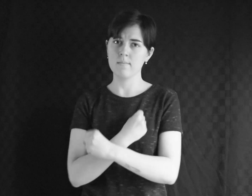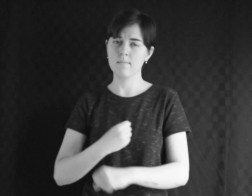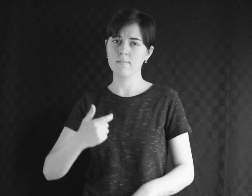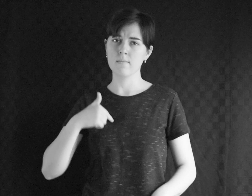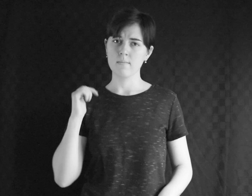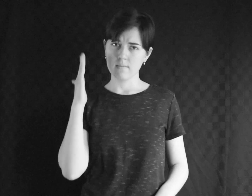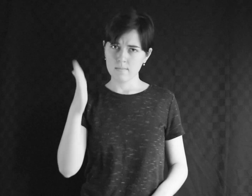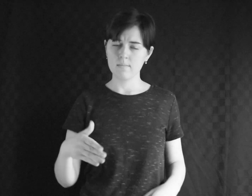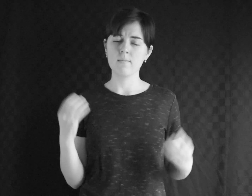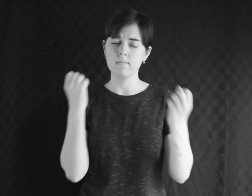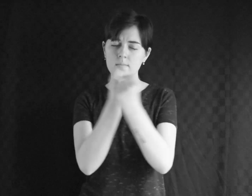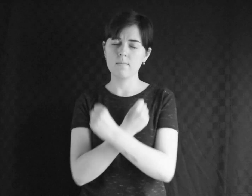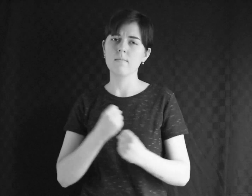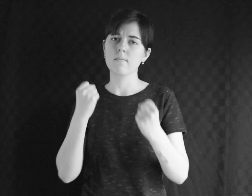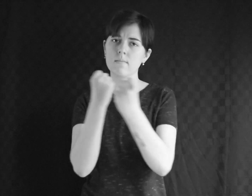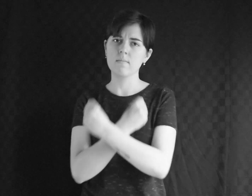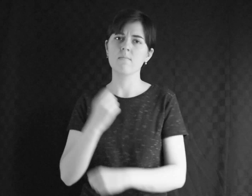I will fight for you